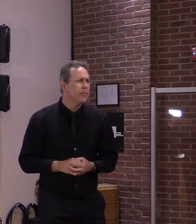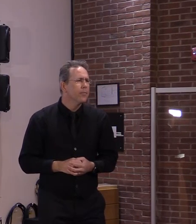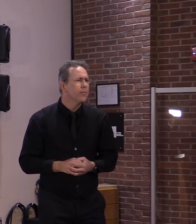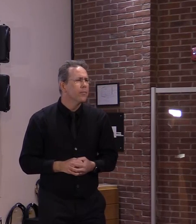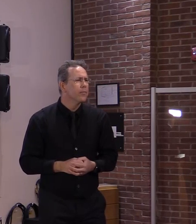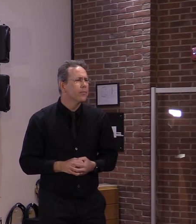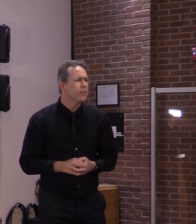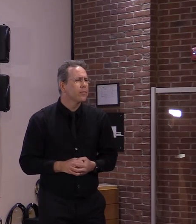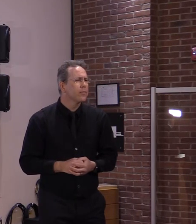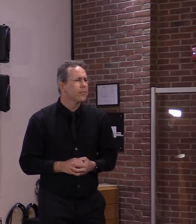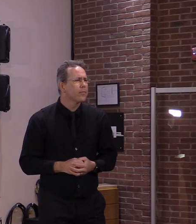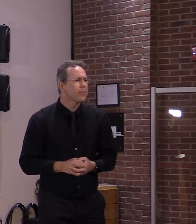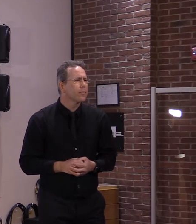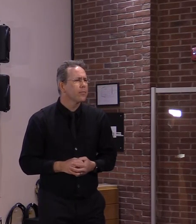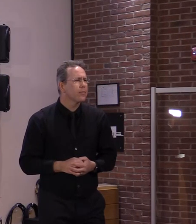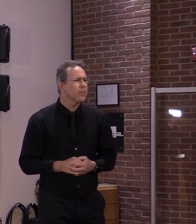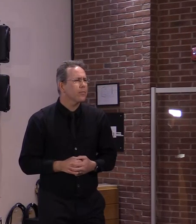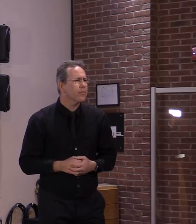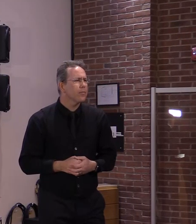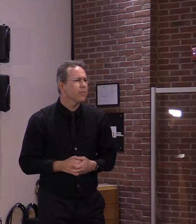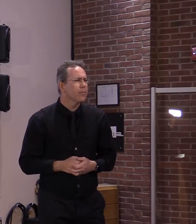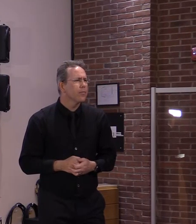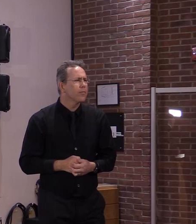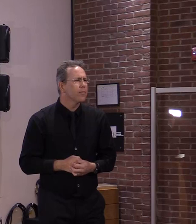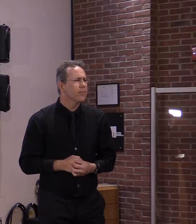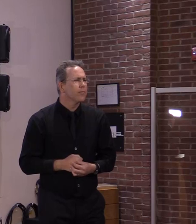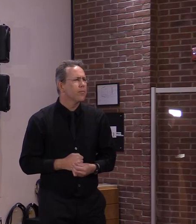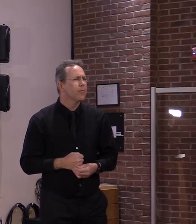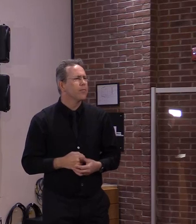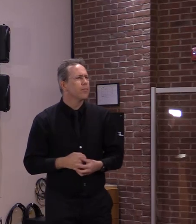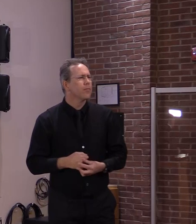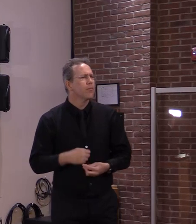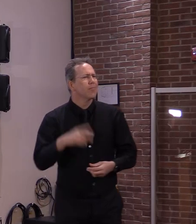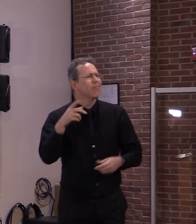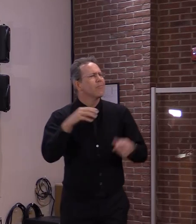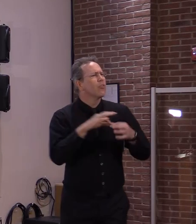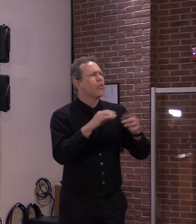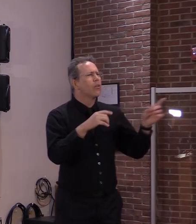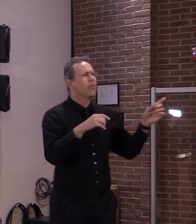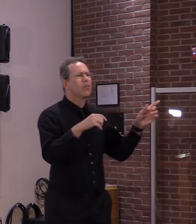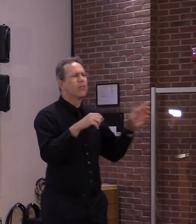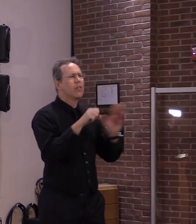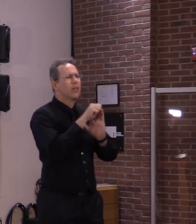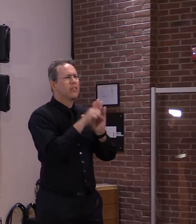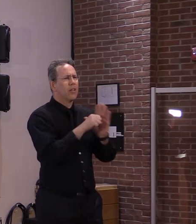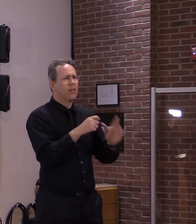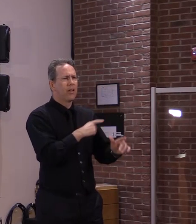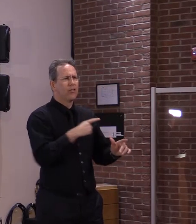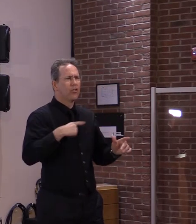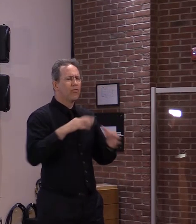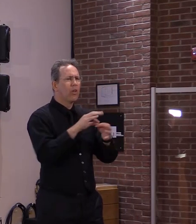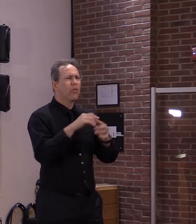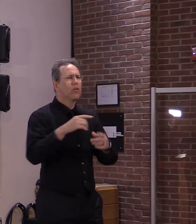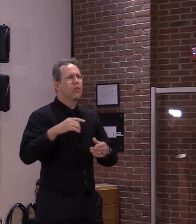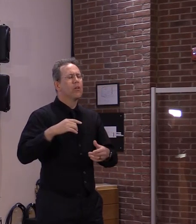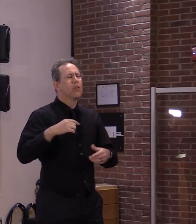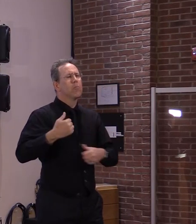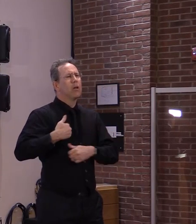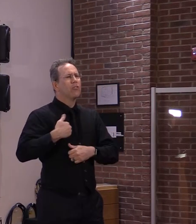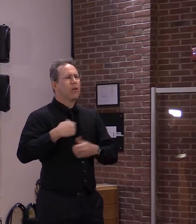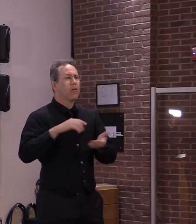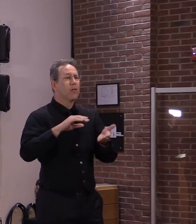to fully exempt military benefits for retired personnel. I know you had a statement earlier this week,